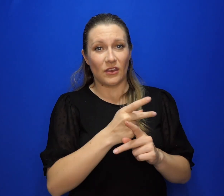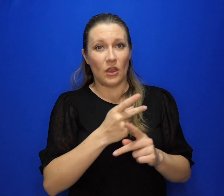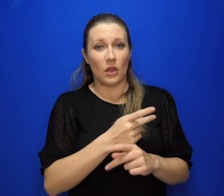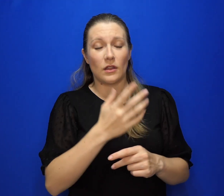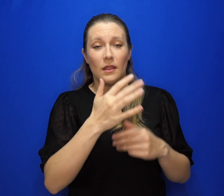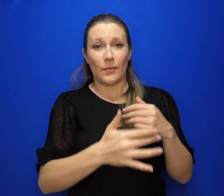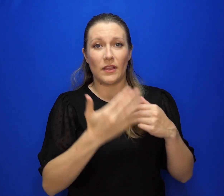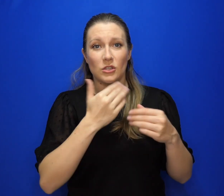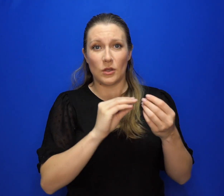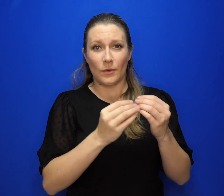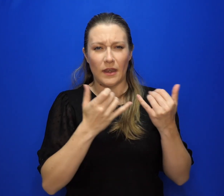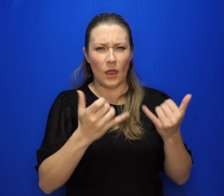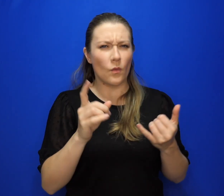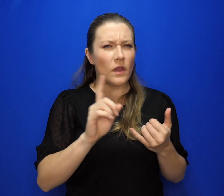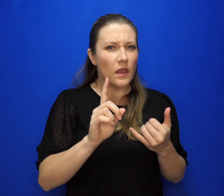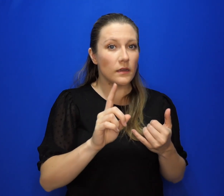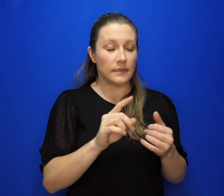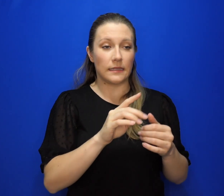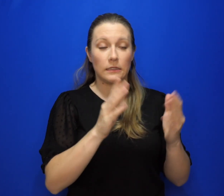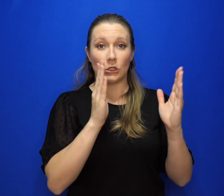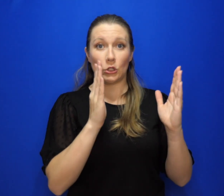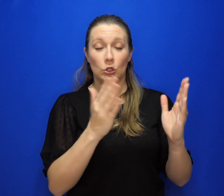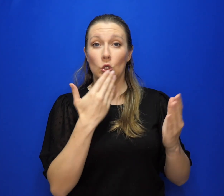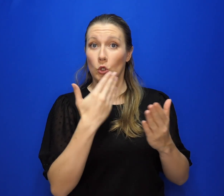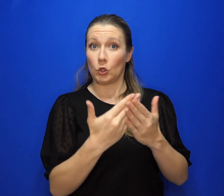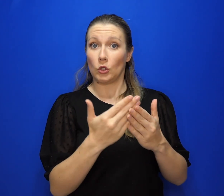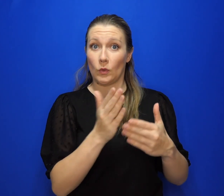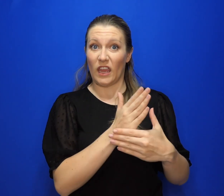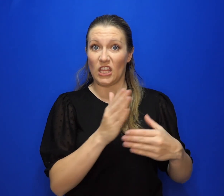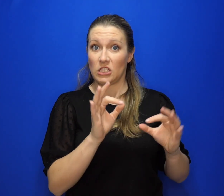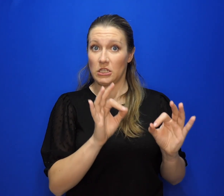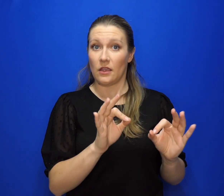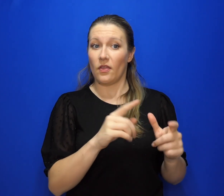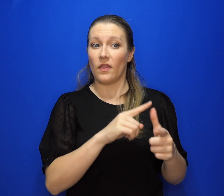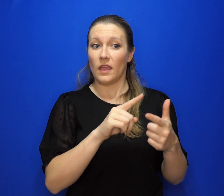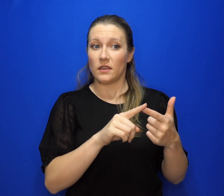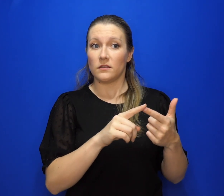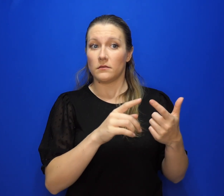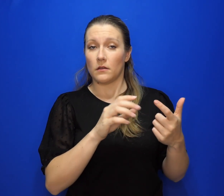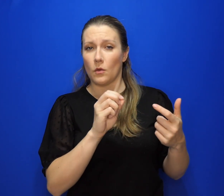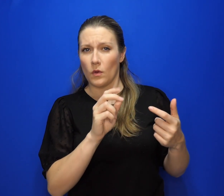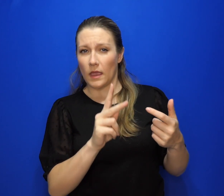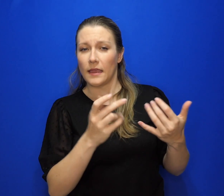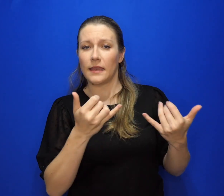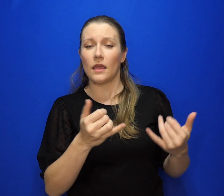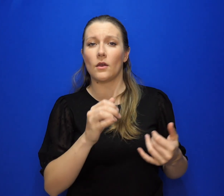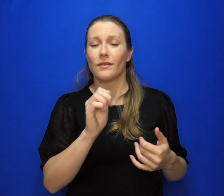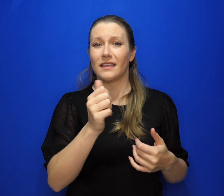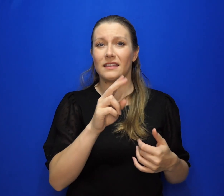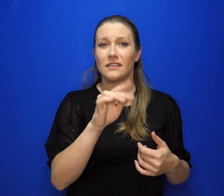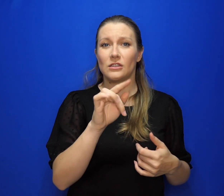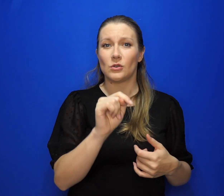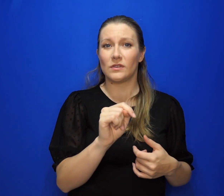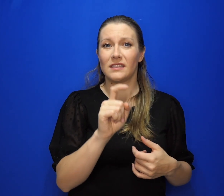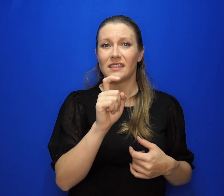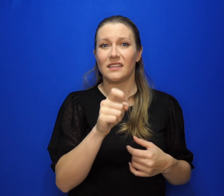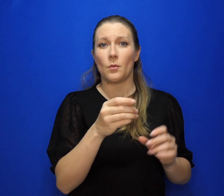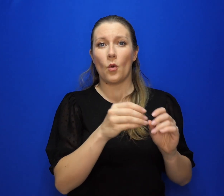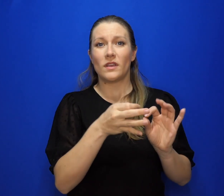target? Is it dropping? If it is, you're looking at that 10 units now, probably a little bit more simple carb up